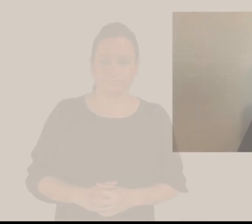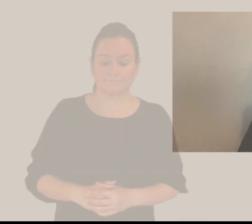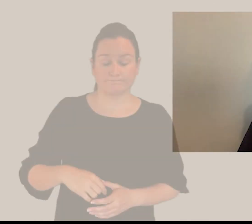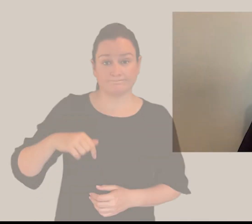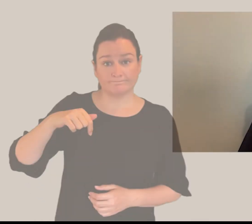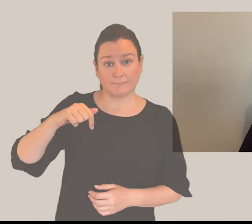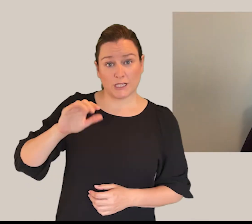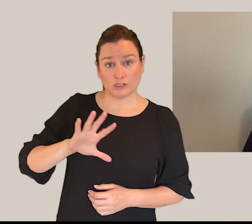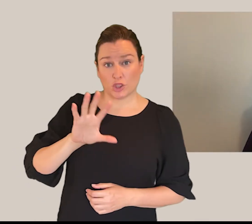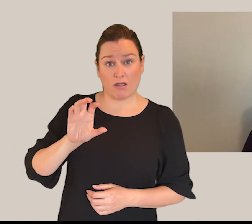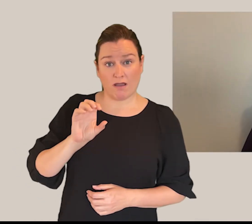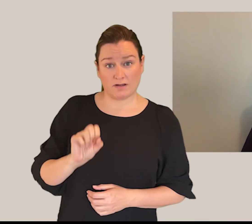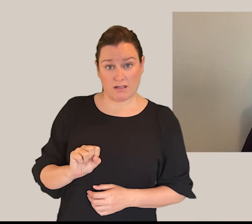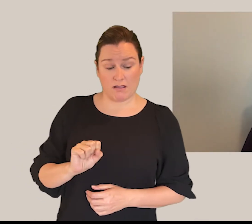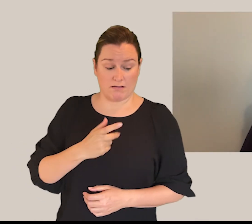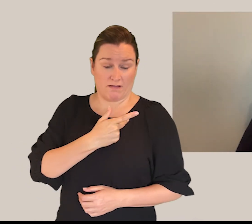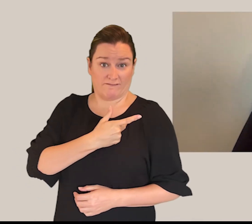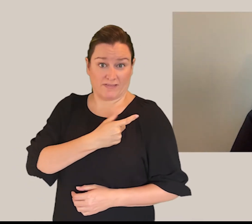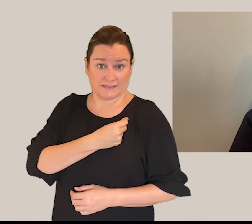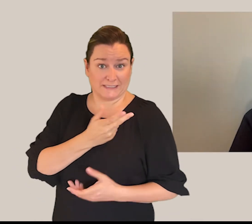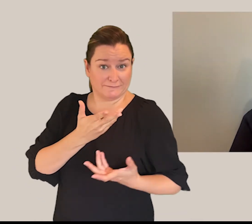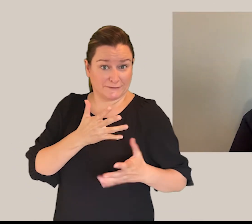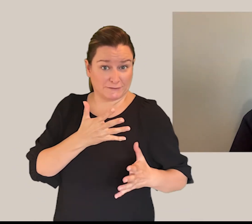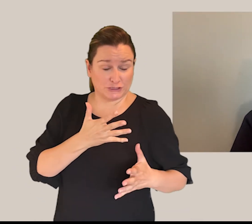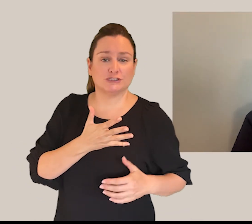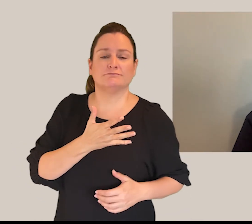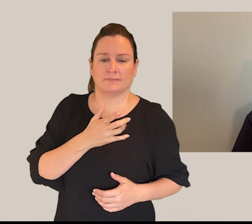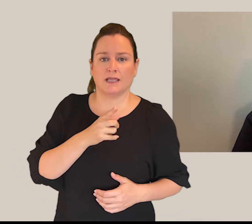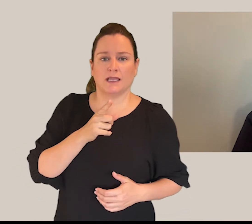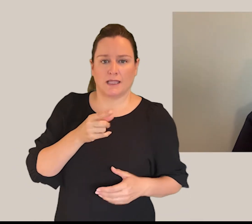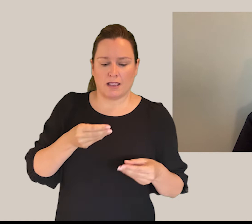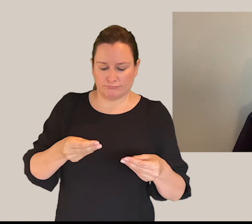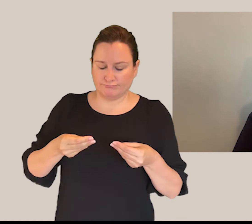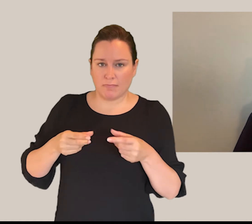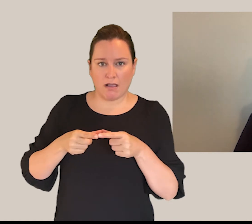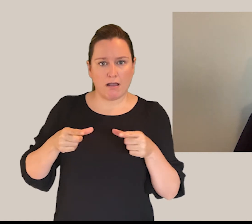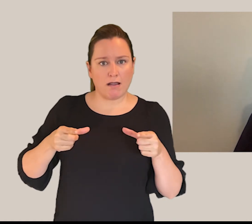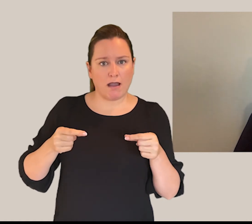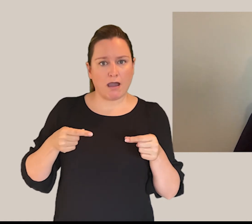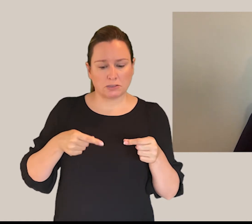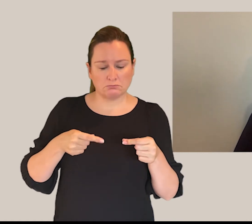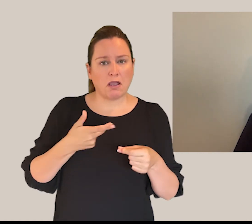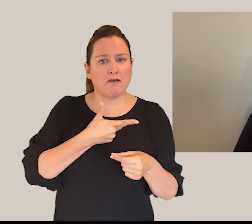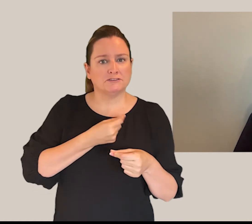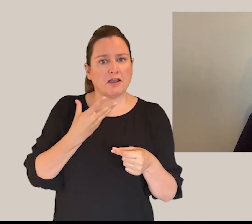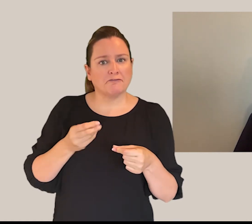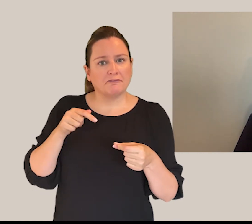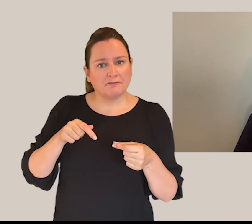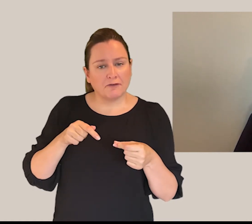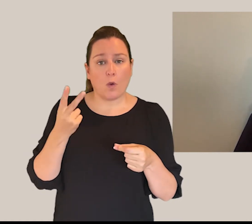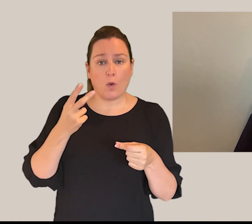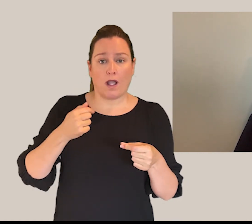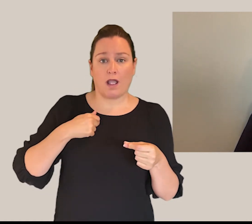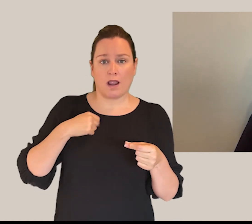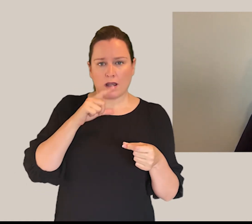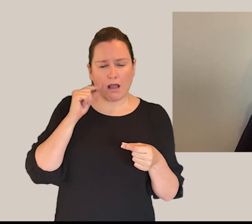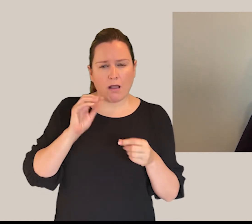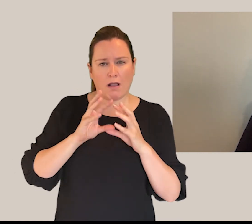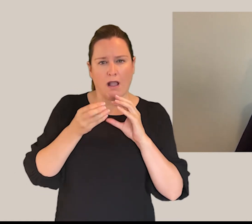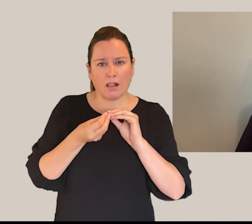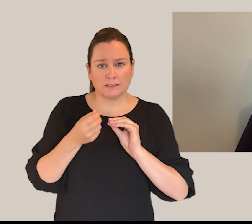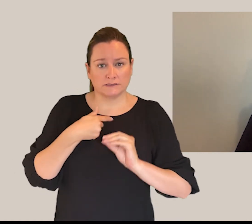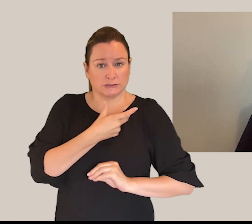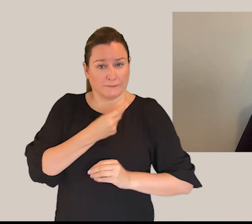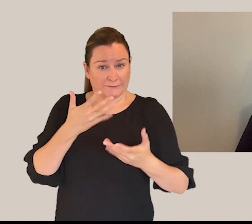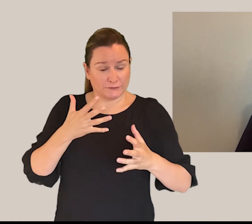In South Africa, after vaccination, you will receive a vaccine card and your details will be entered into a